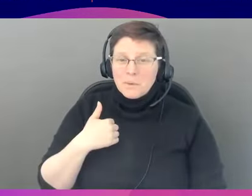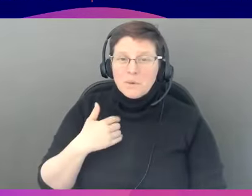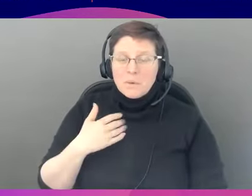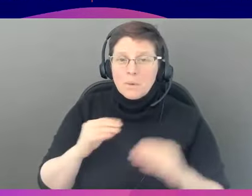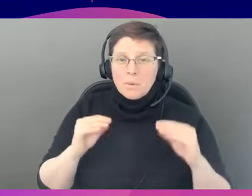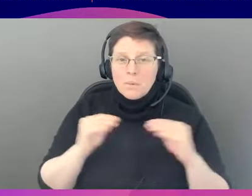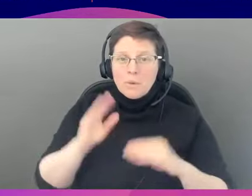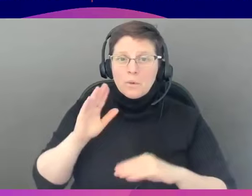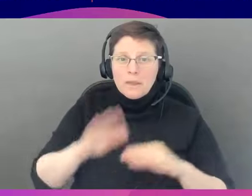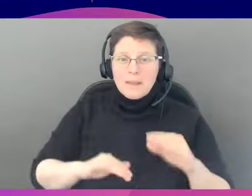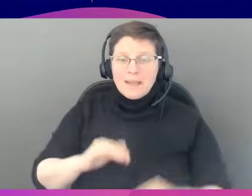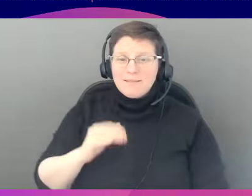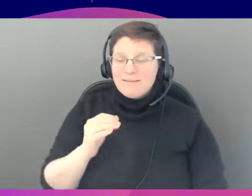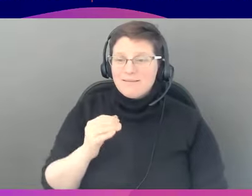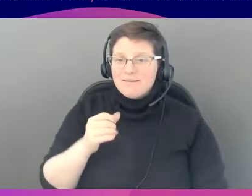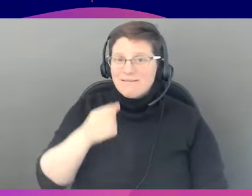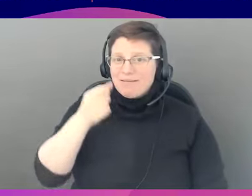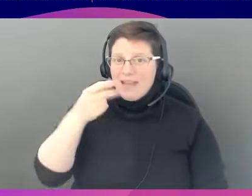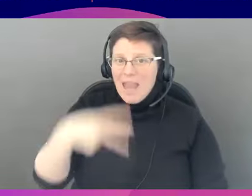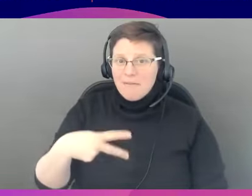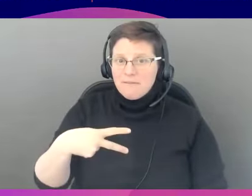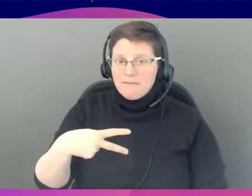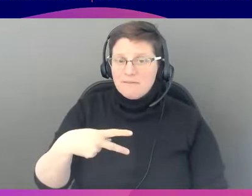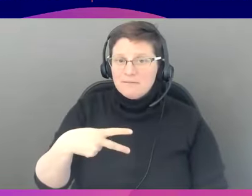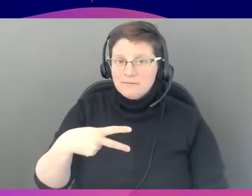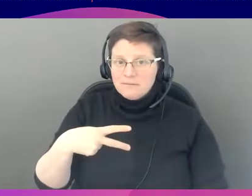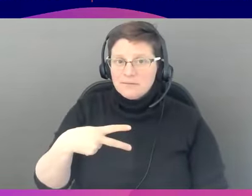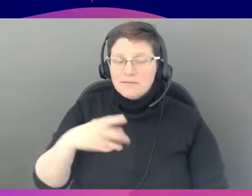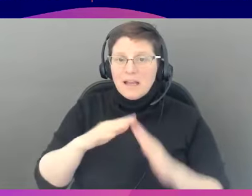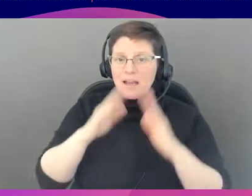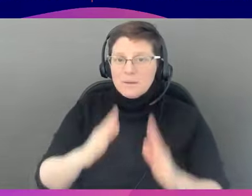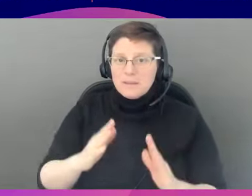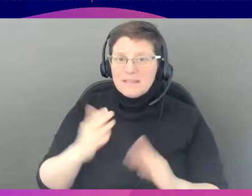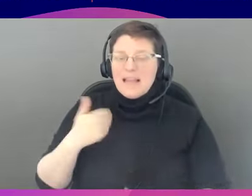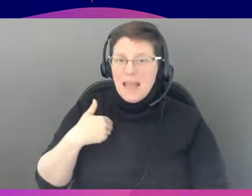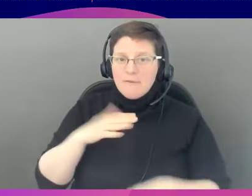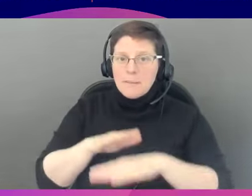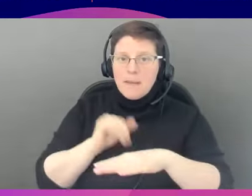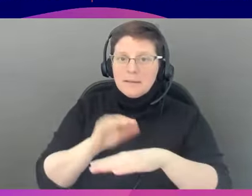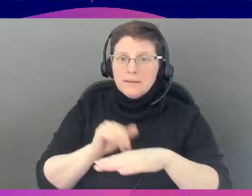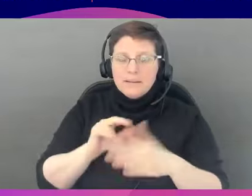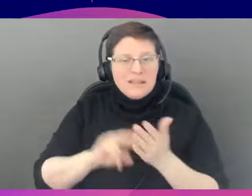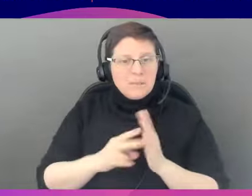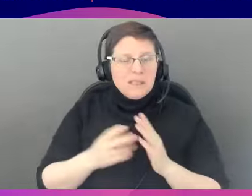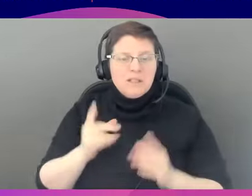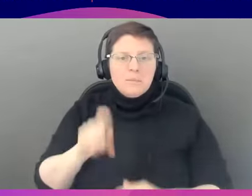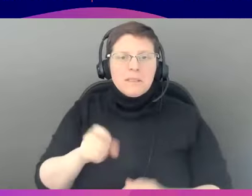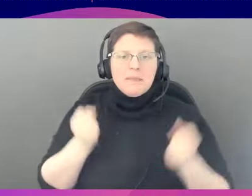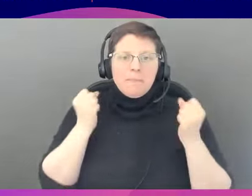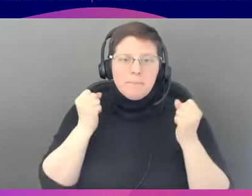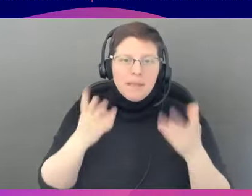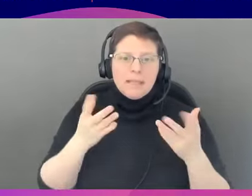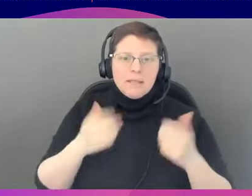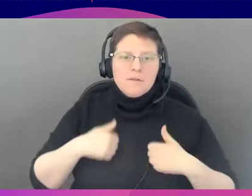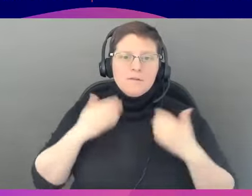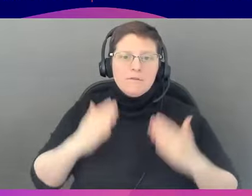are multi-species households. This means there must be many survivors of gender-based violence with at least